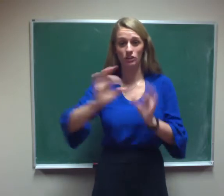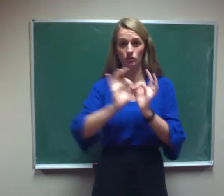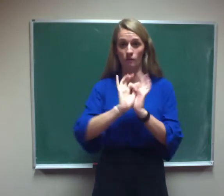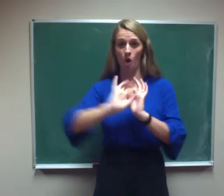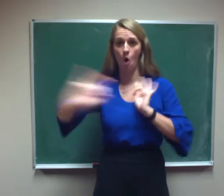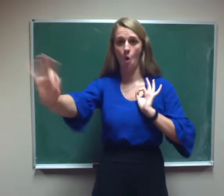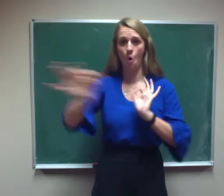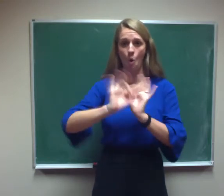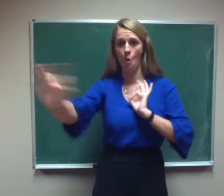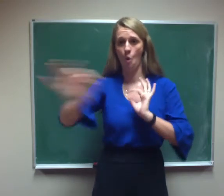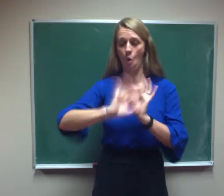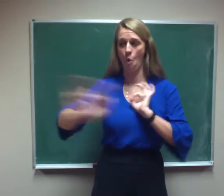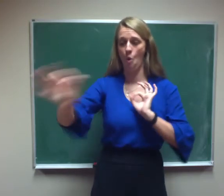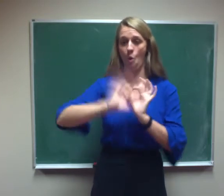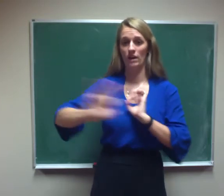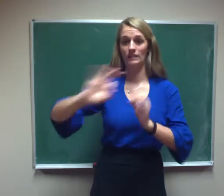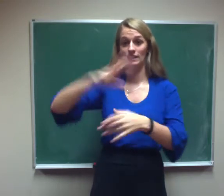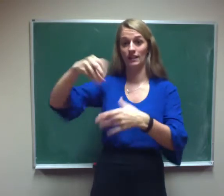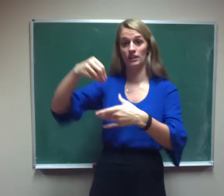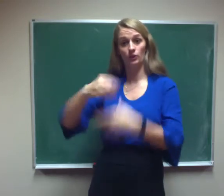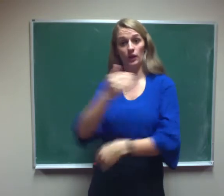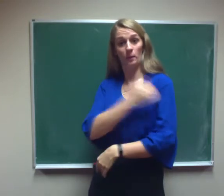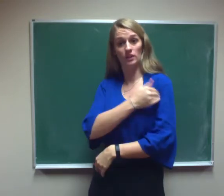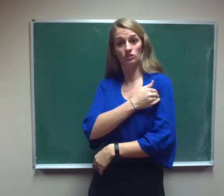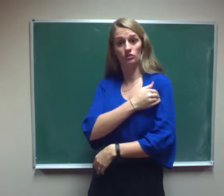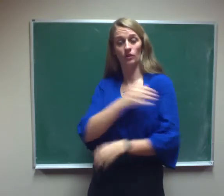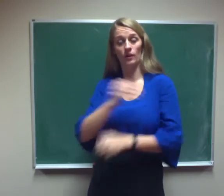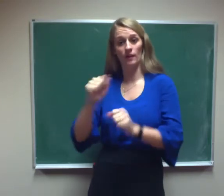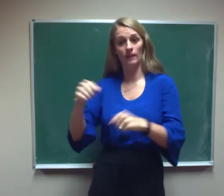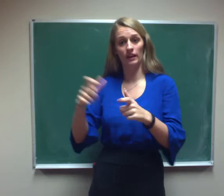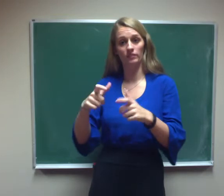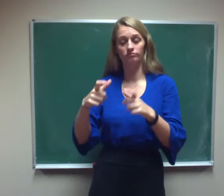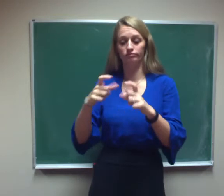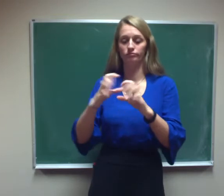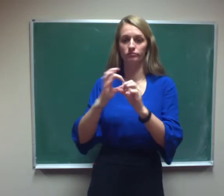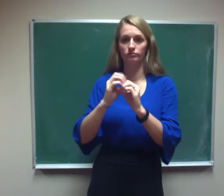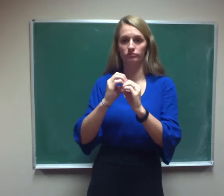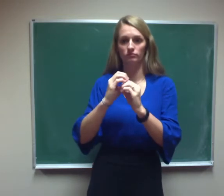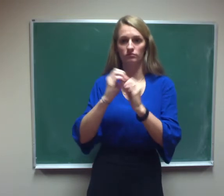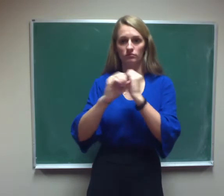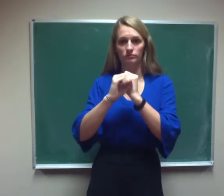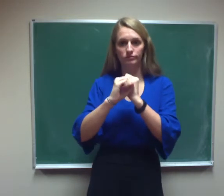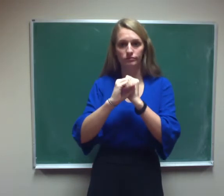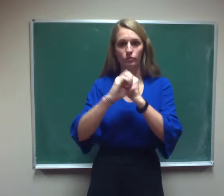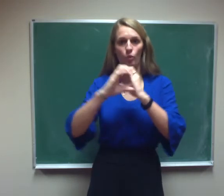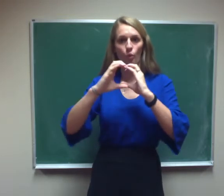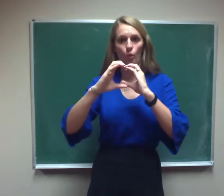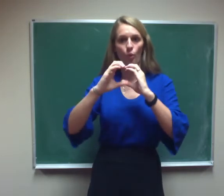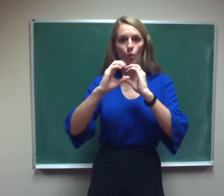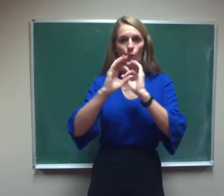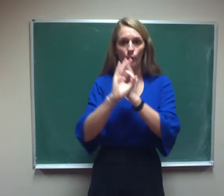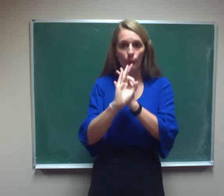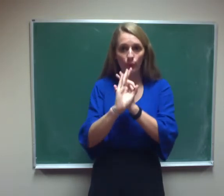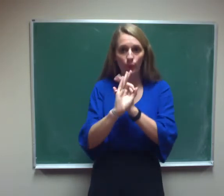have the ability to change size. Well, you ask, why would a blood vessel want to change size? It's often advantageous to send more